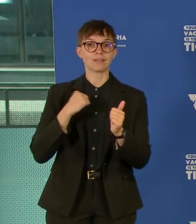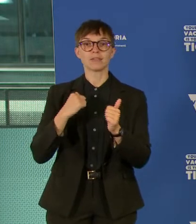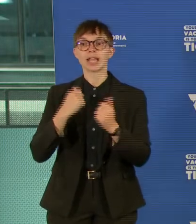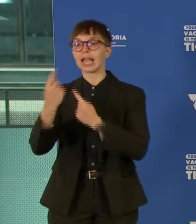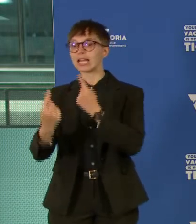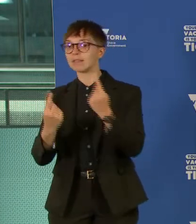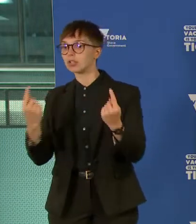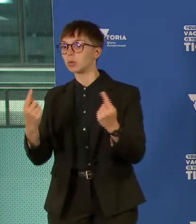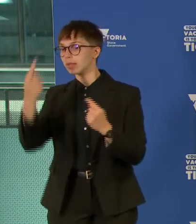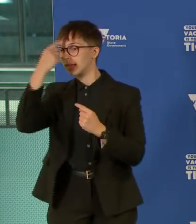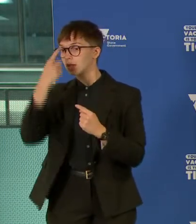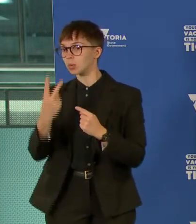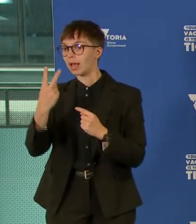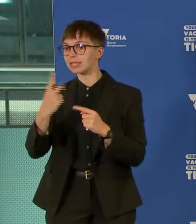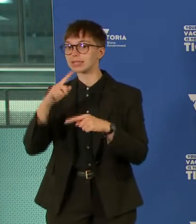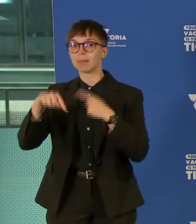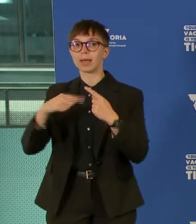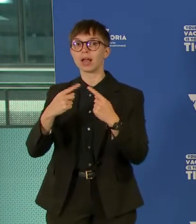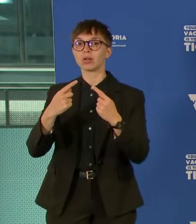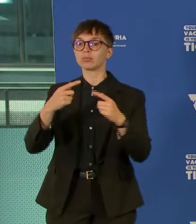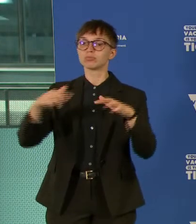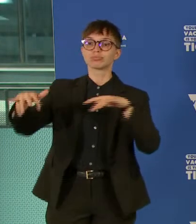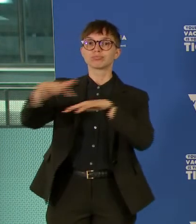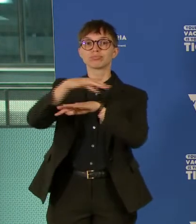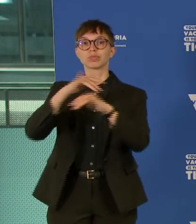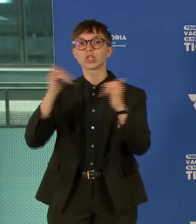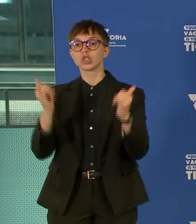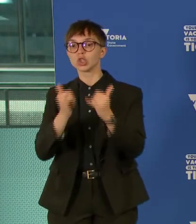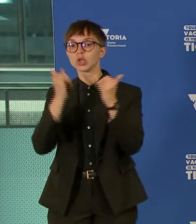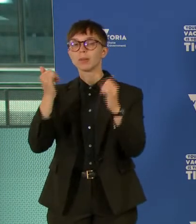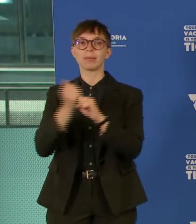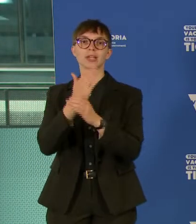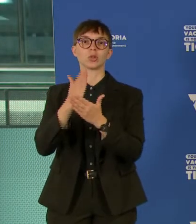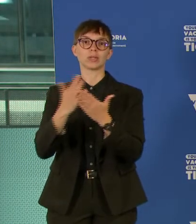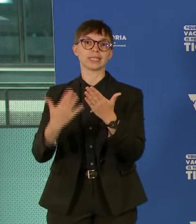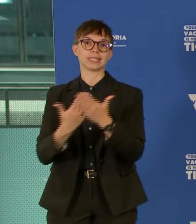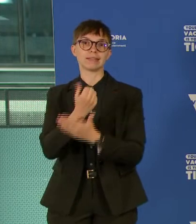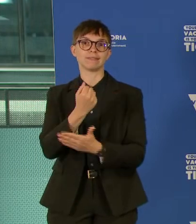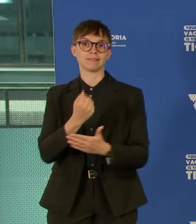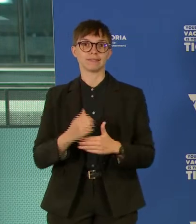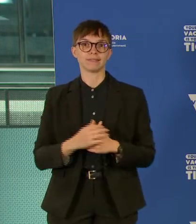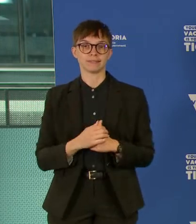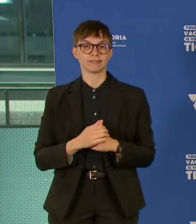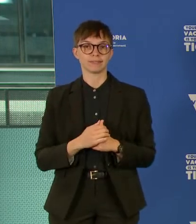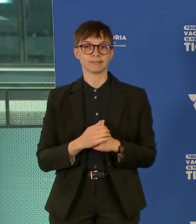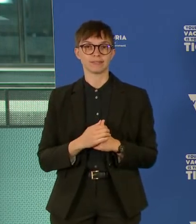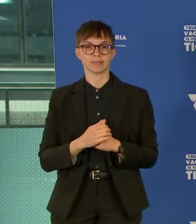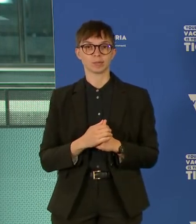phase that we're in now is only possible because of the very high vaccination coverage that we've achieved. Really